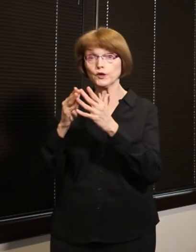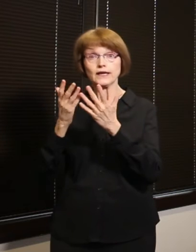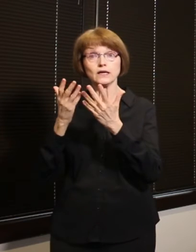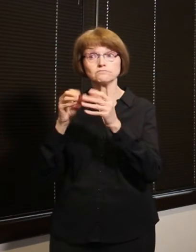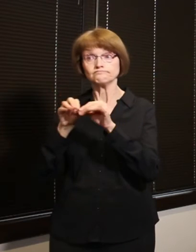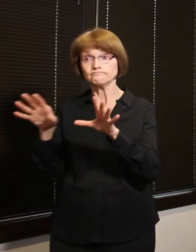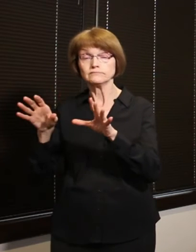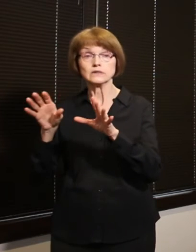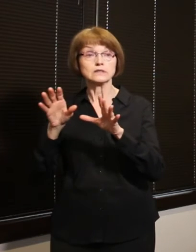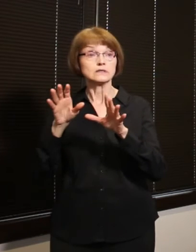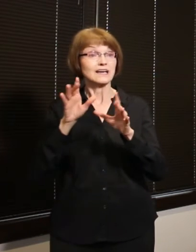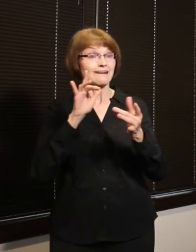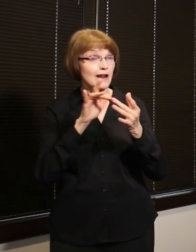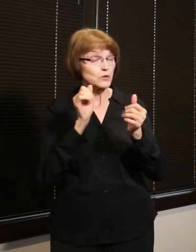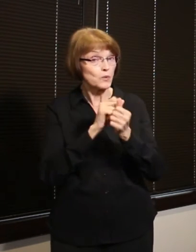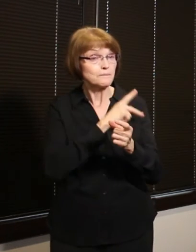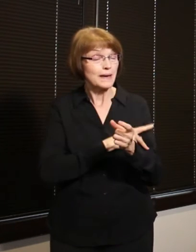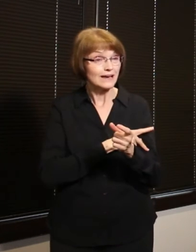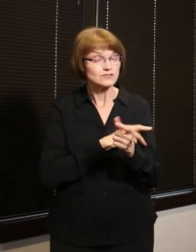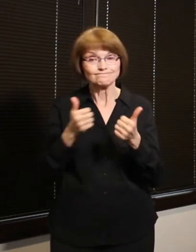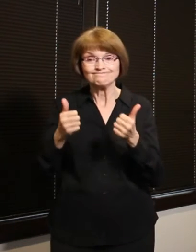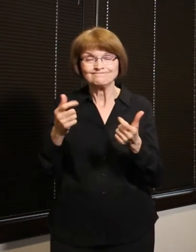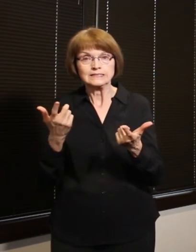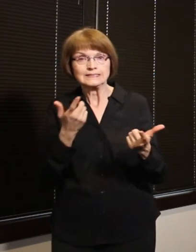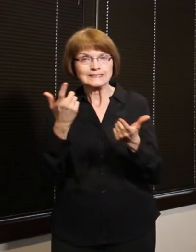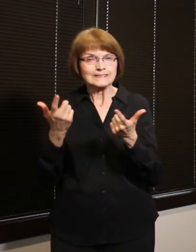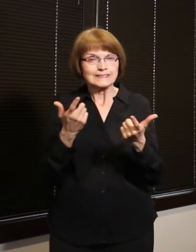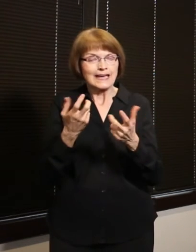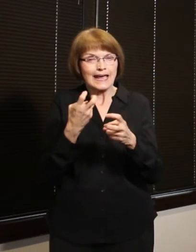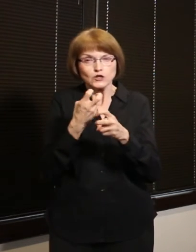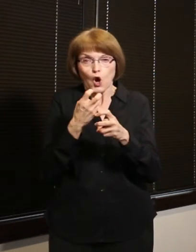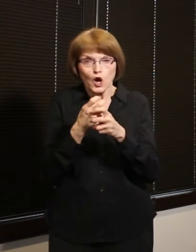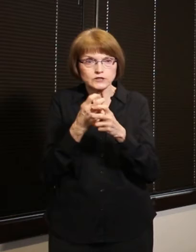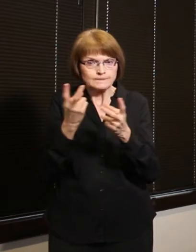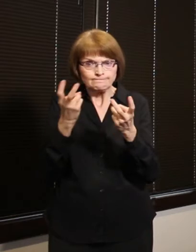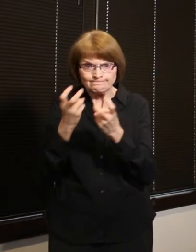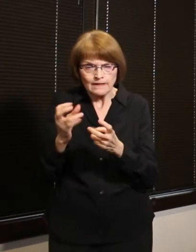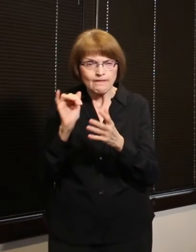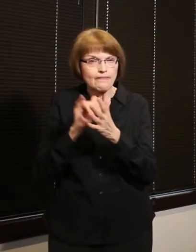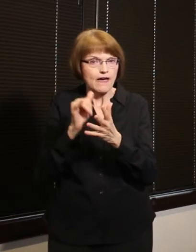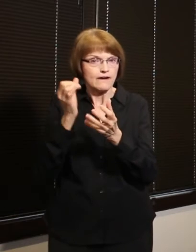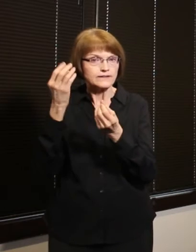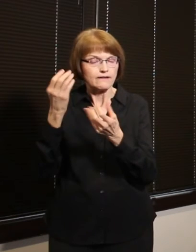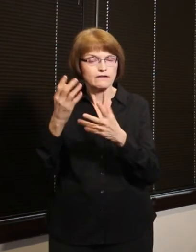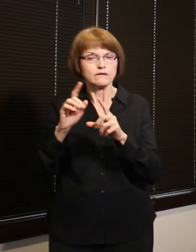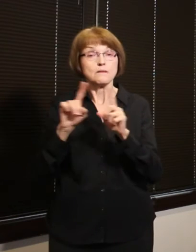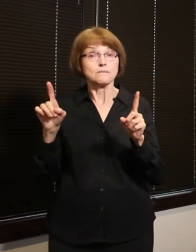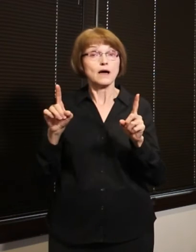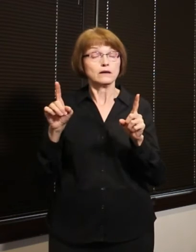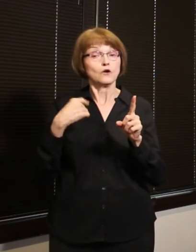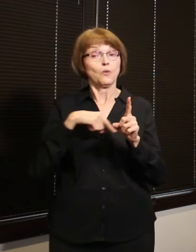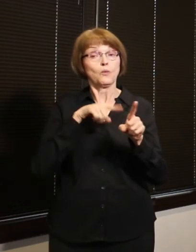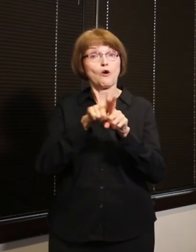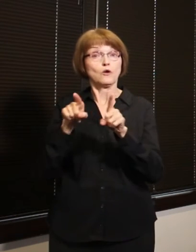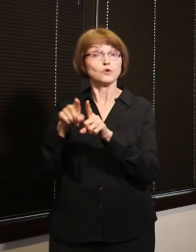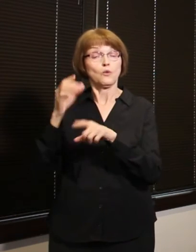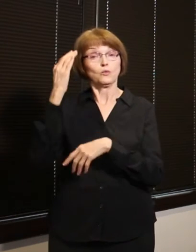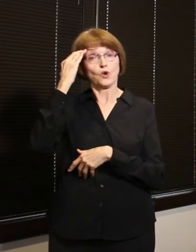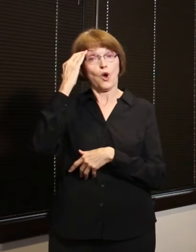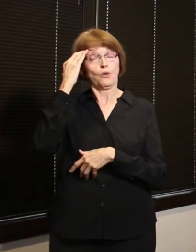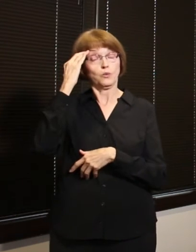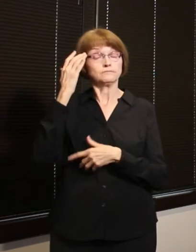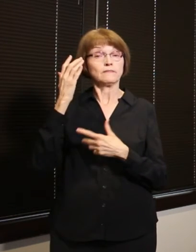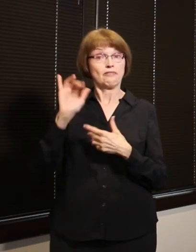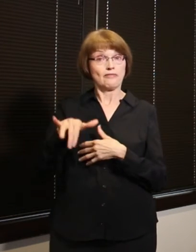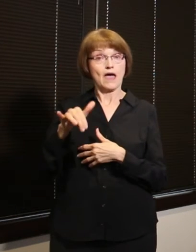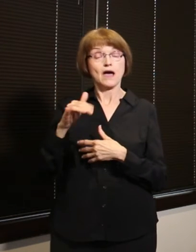with patients, it's really hard to tease that sort of data out. But we also know that the number